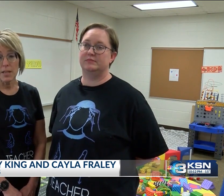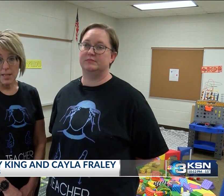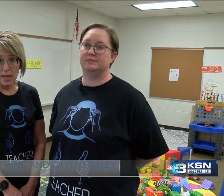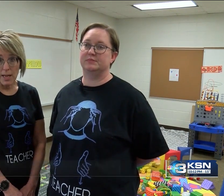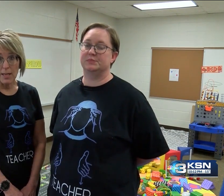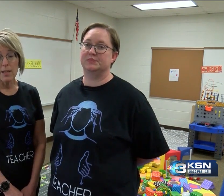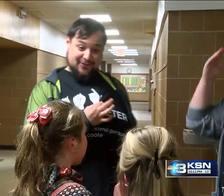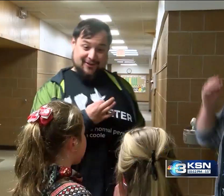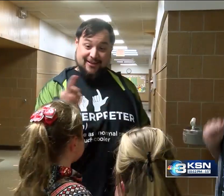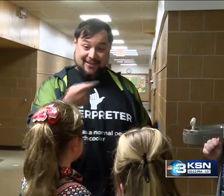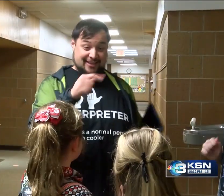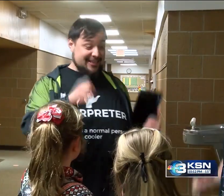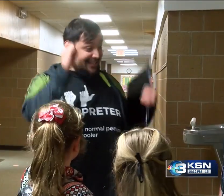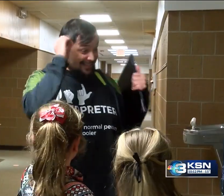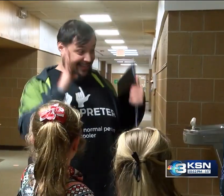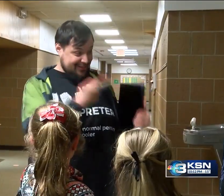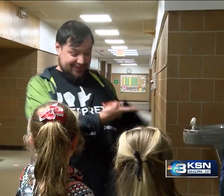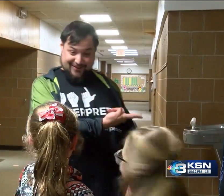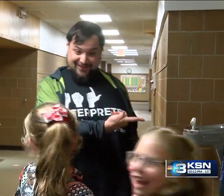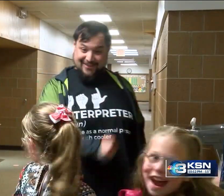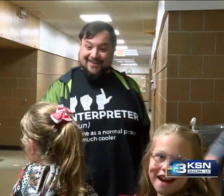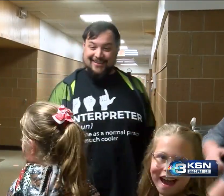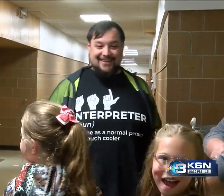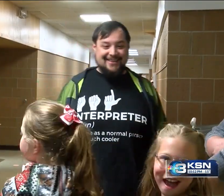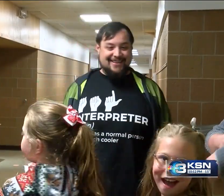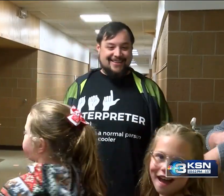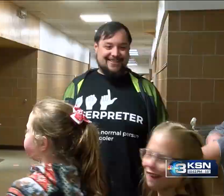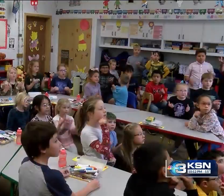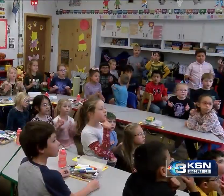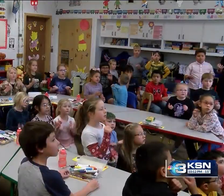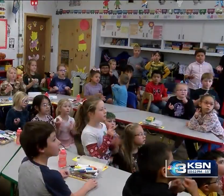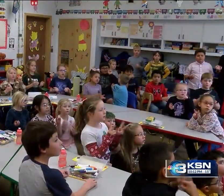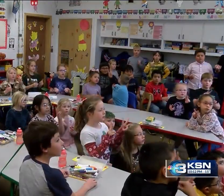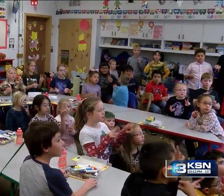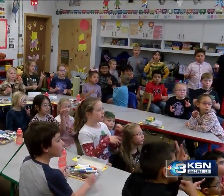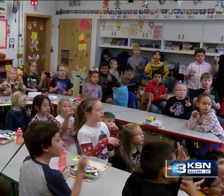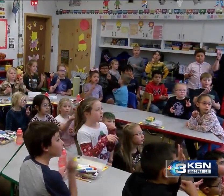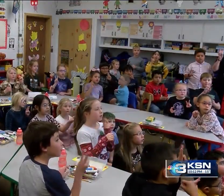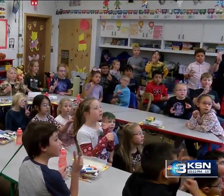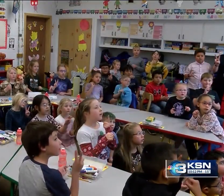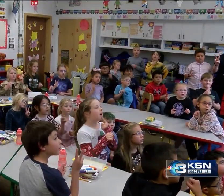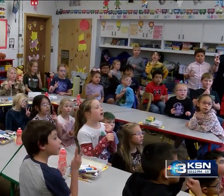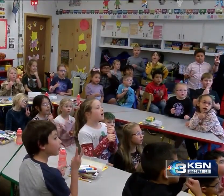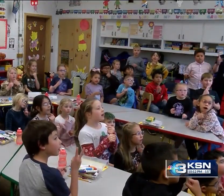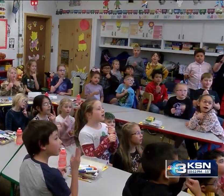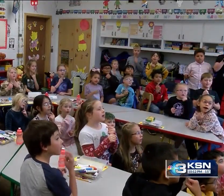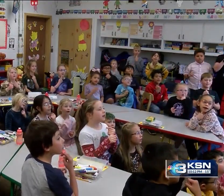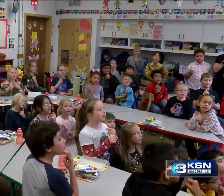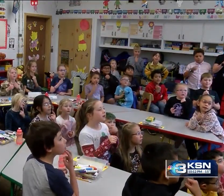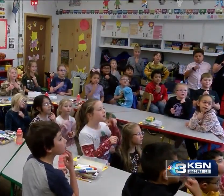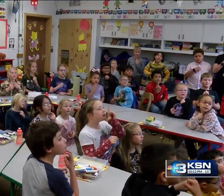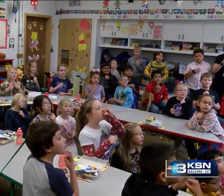to sign. The enthusiasm to connect grows along with them, learning American Sign Language together.